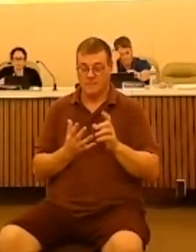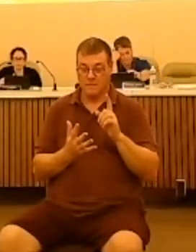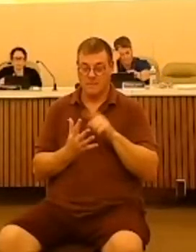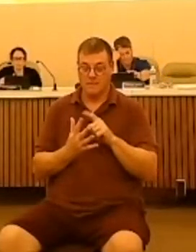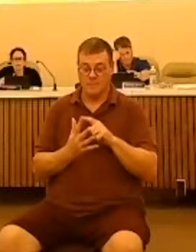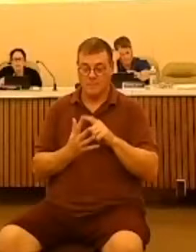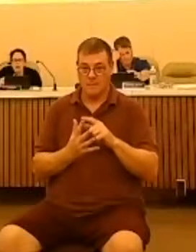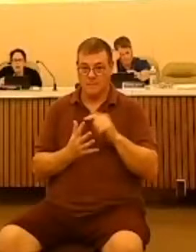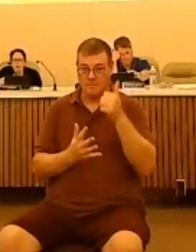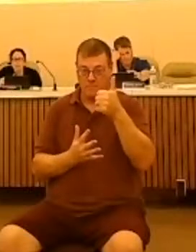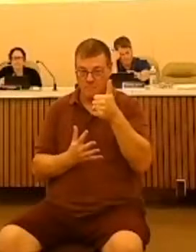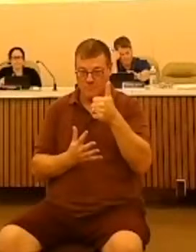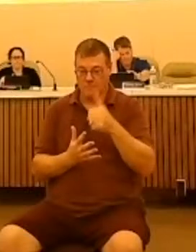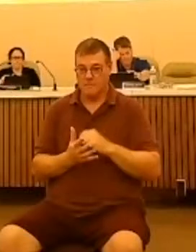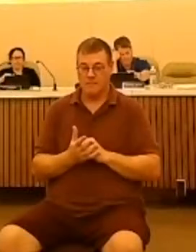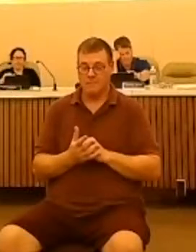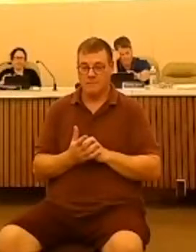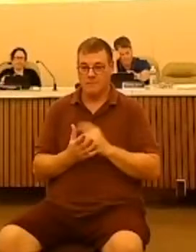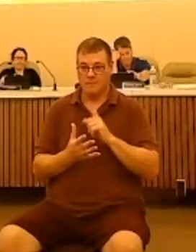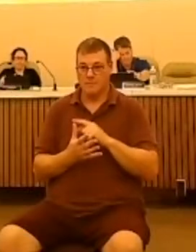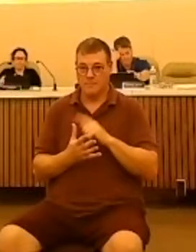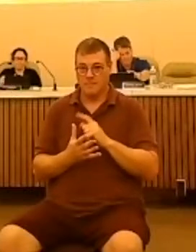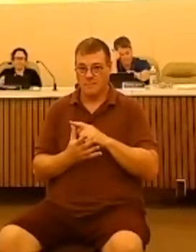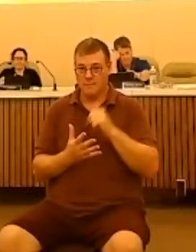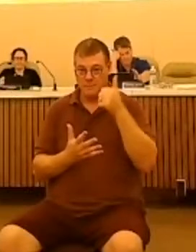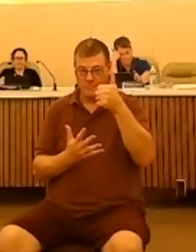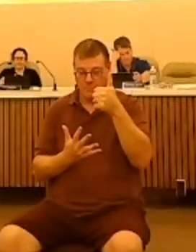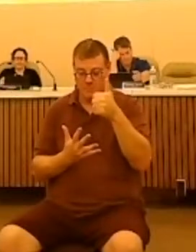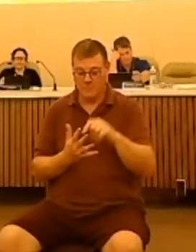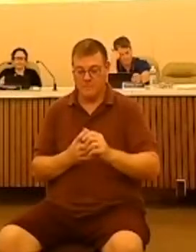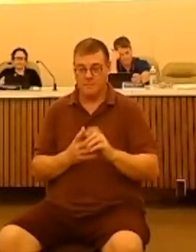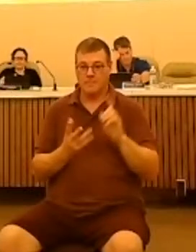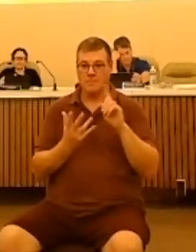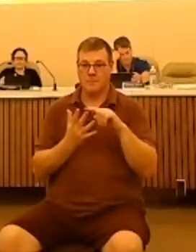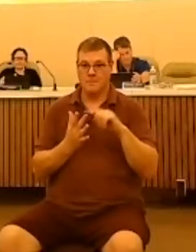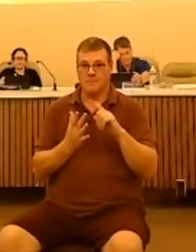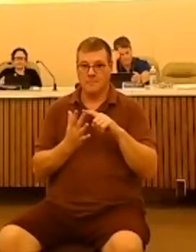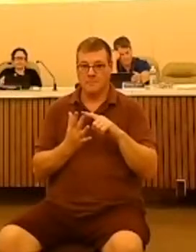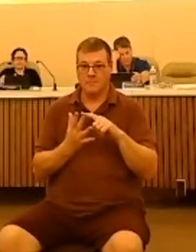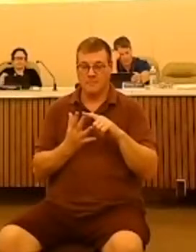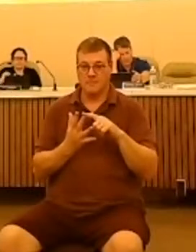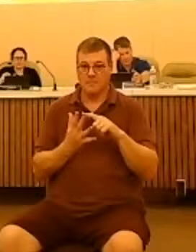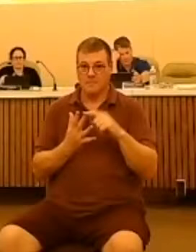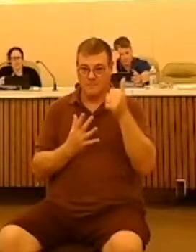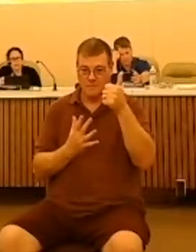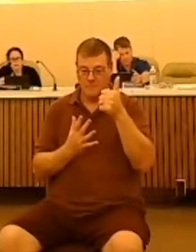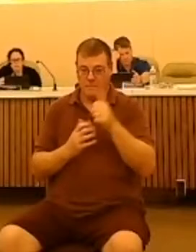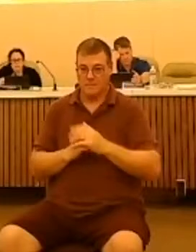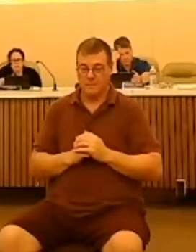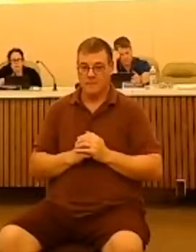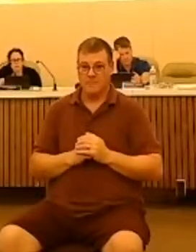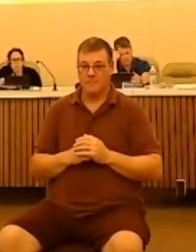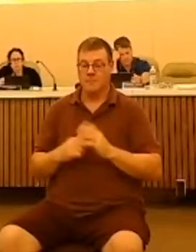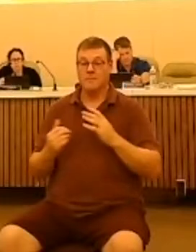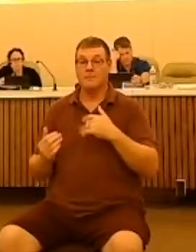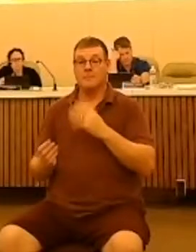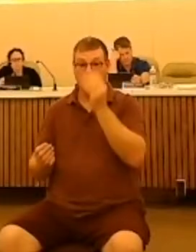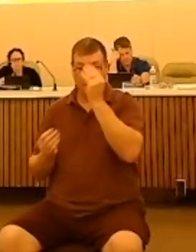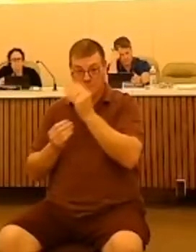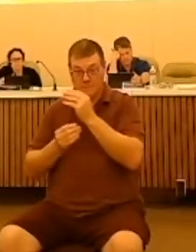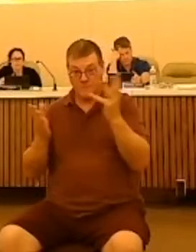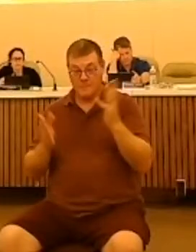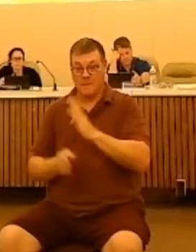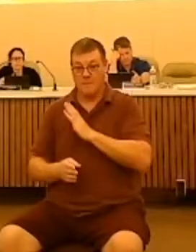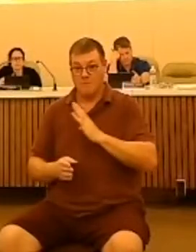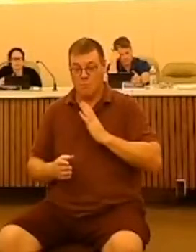Councilmember Safranek, Aye. Councilmember Bolzner, Aye. Supervisor Schultz. Aye. Mr. Supervisor, fellow